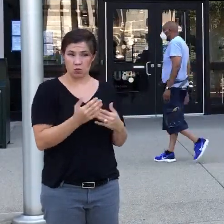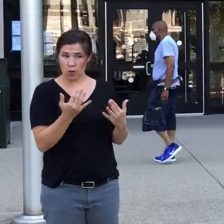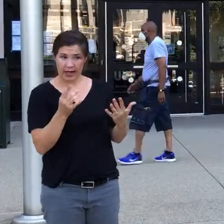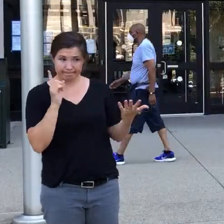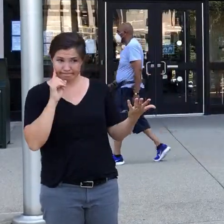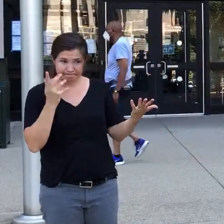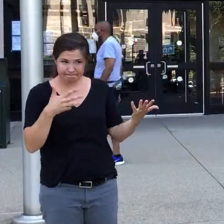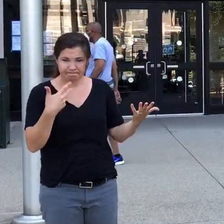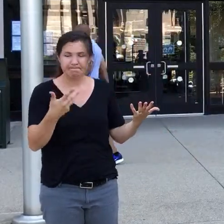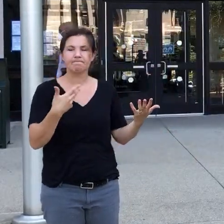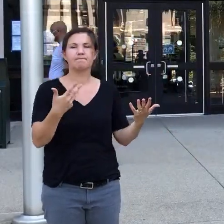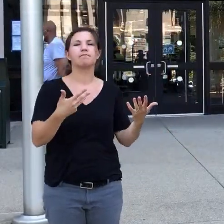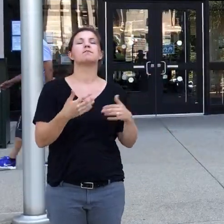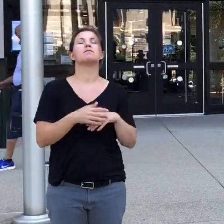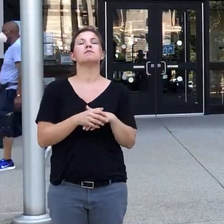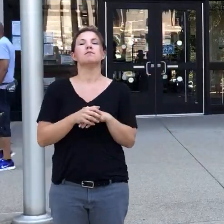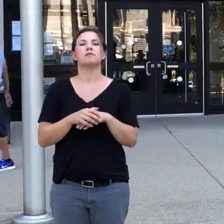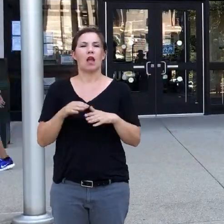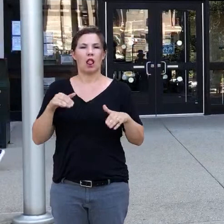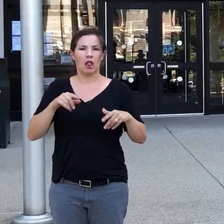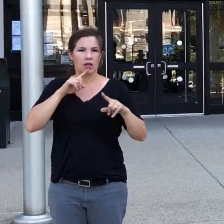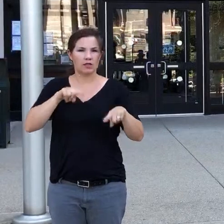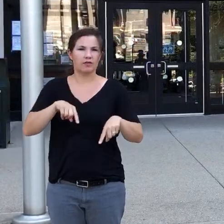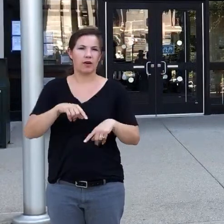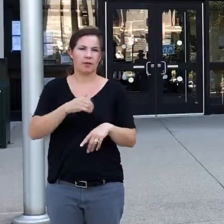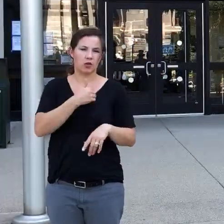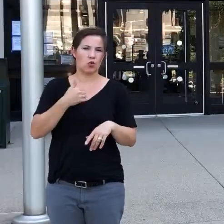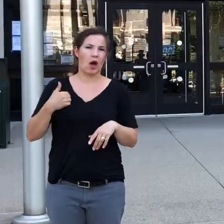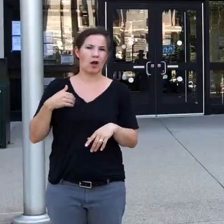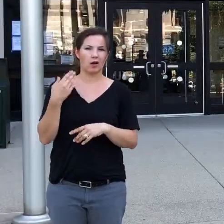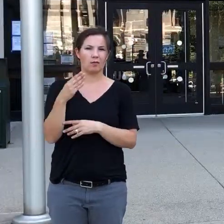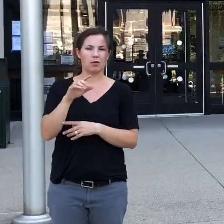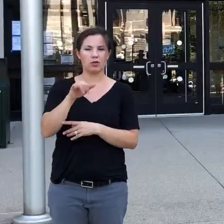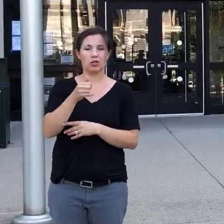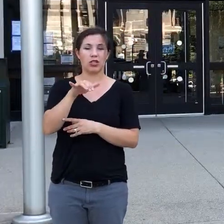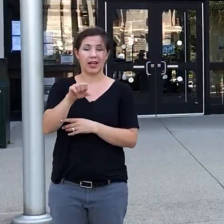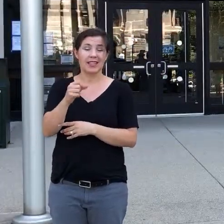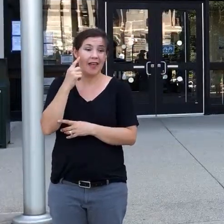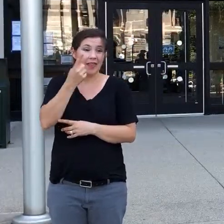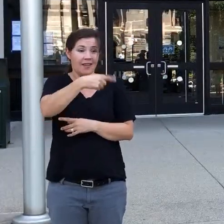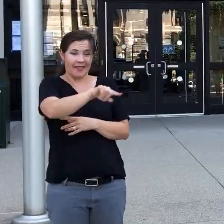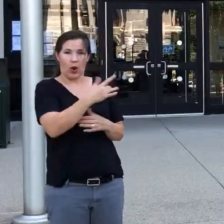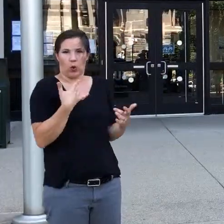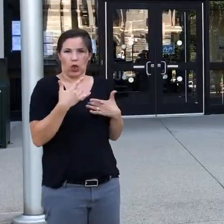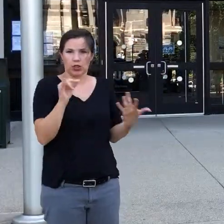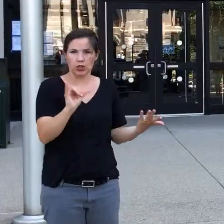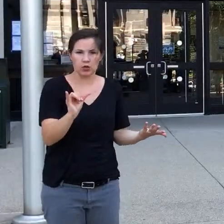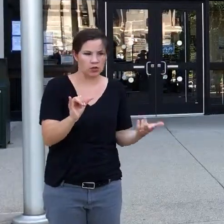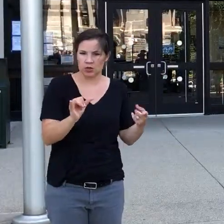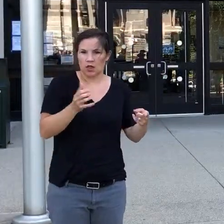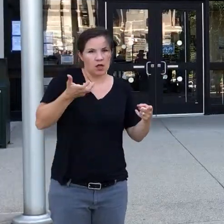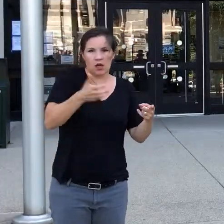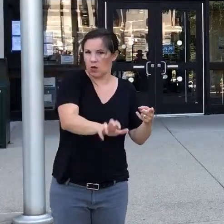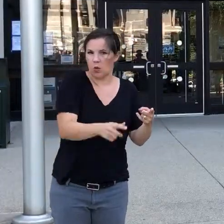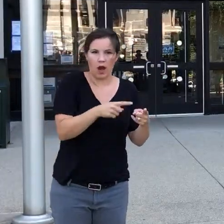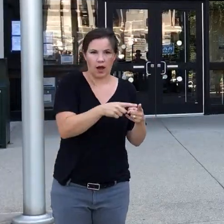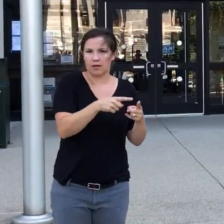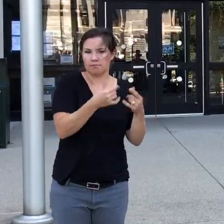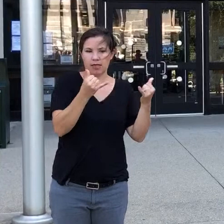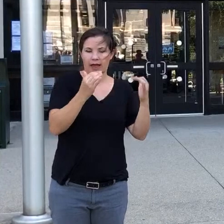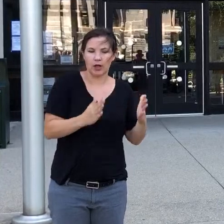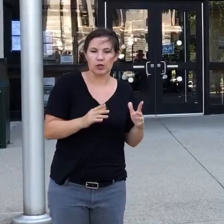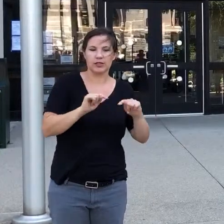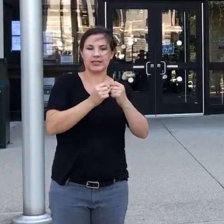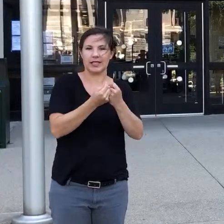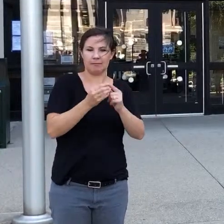from those from the Major League Baseball, from the Toronto Blue Jays. I think they're worried. They have no interest in having their players and